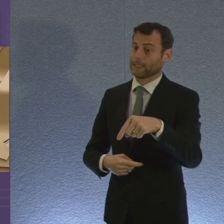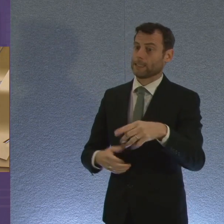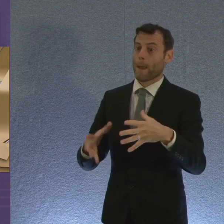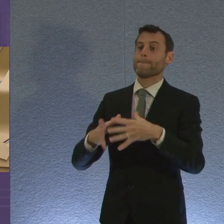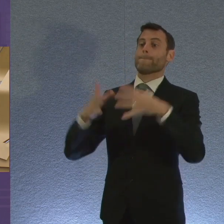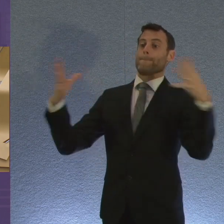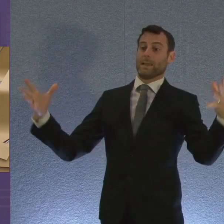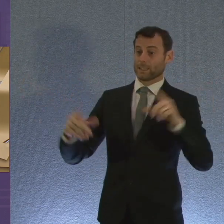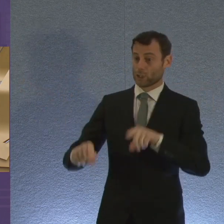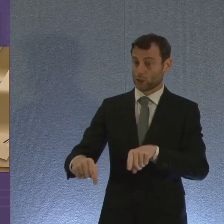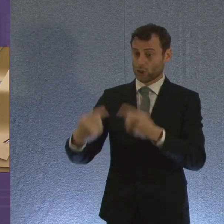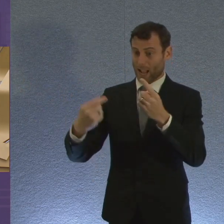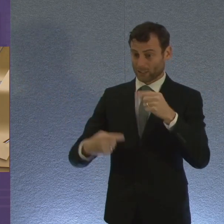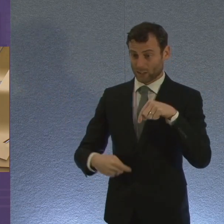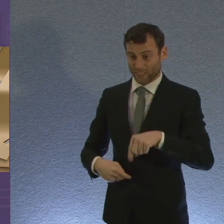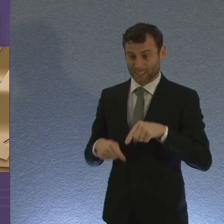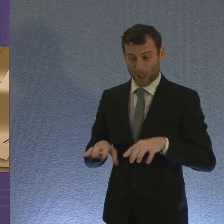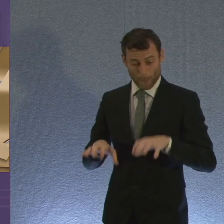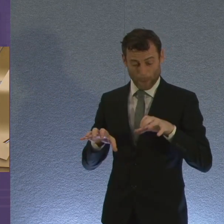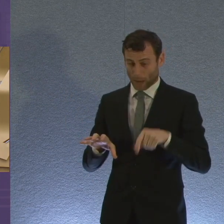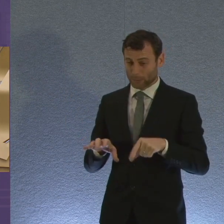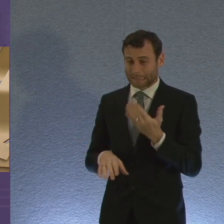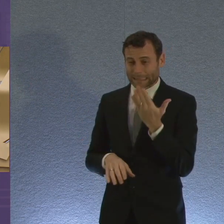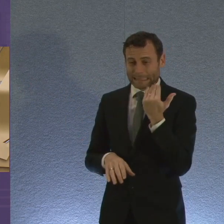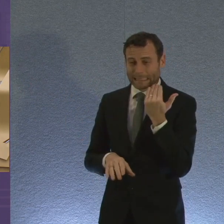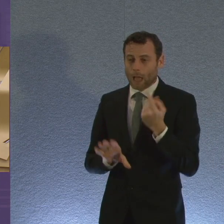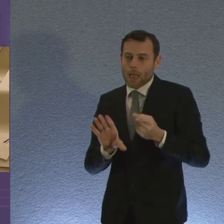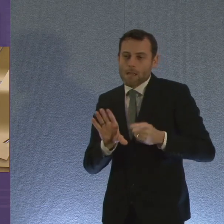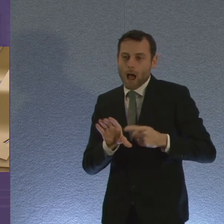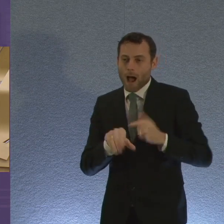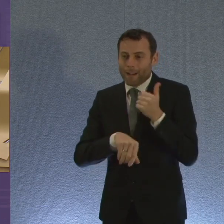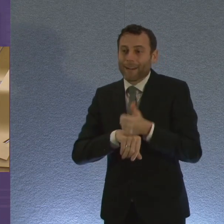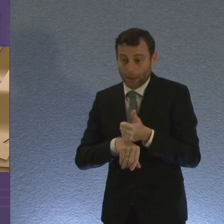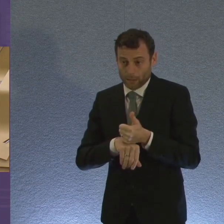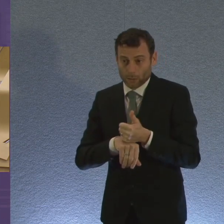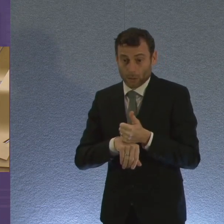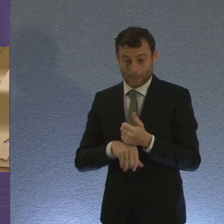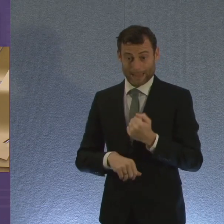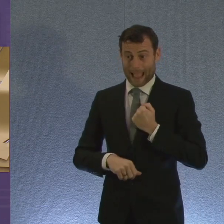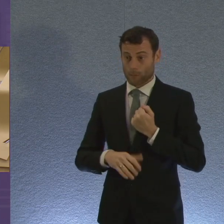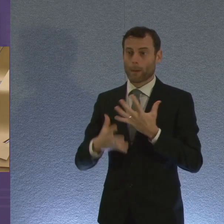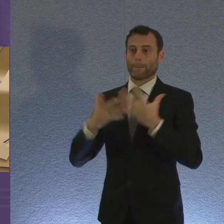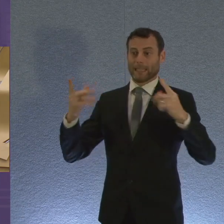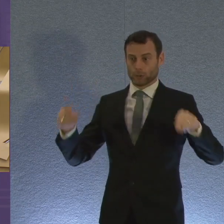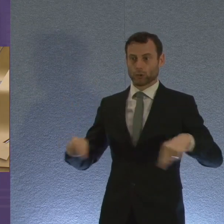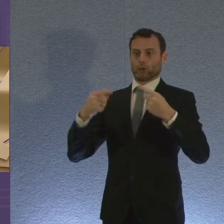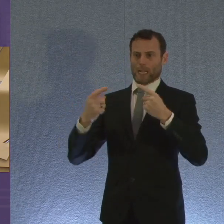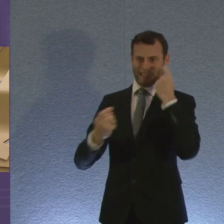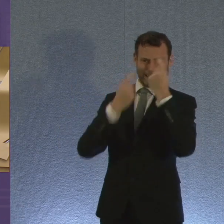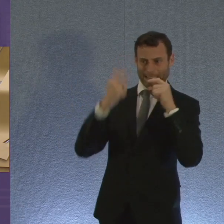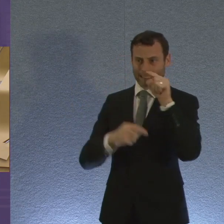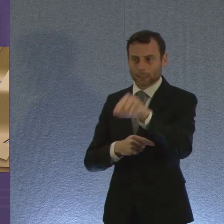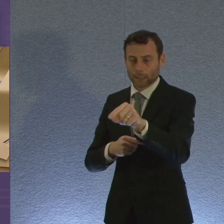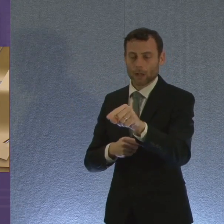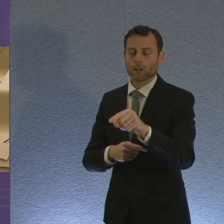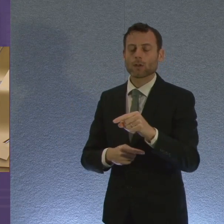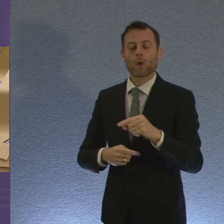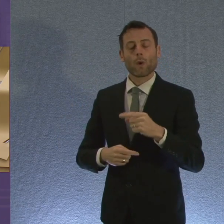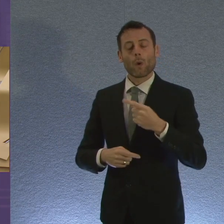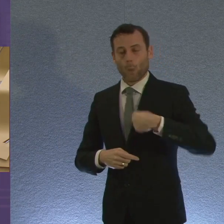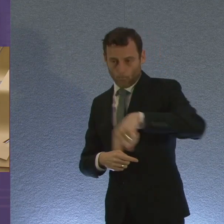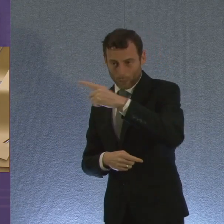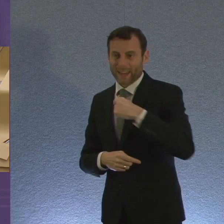history. It's one of the greatest challenges our country has faced in modern times. We will only get through it by working together.